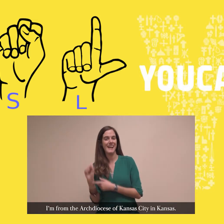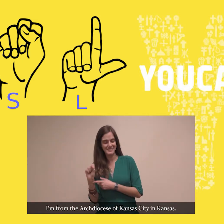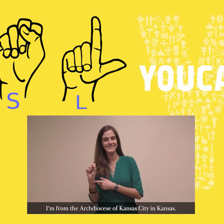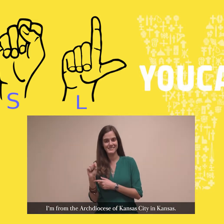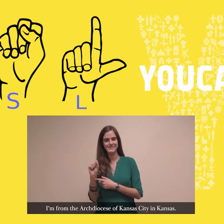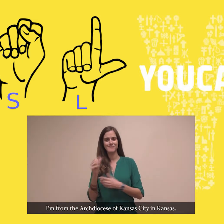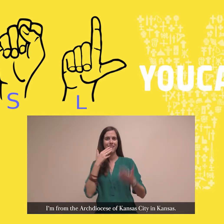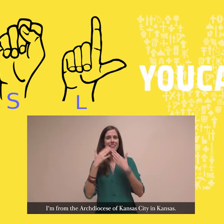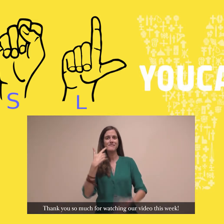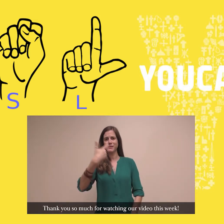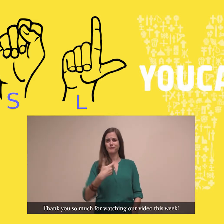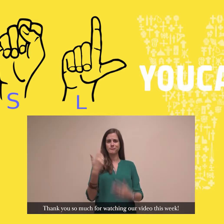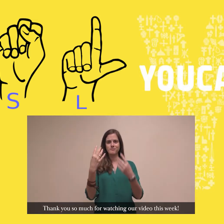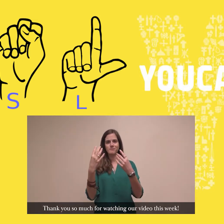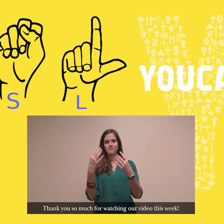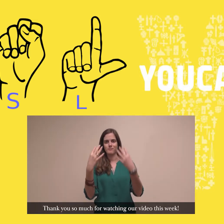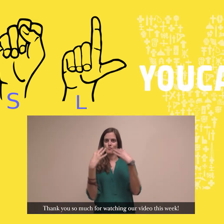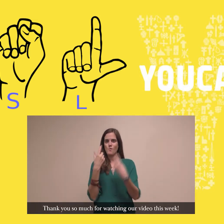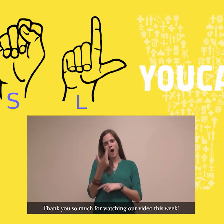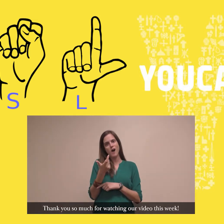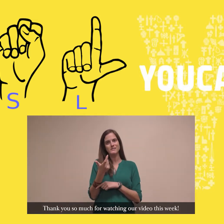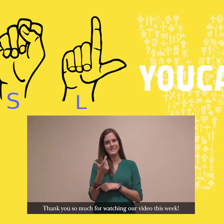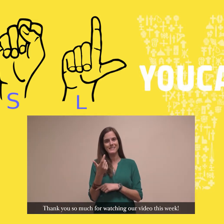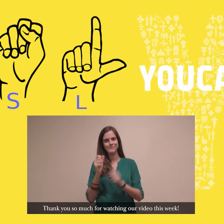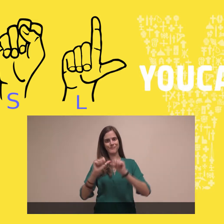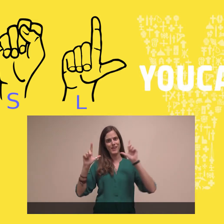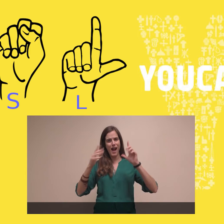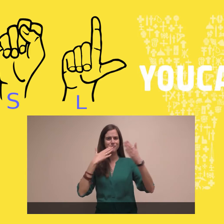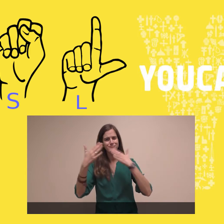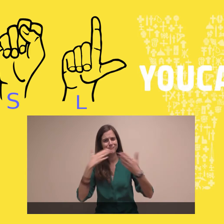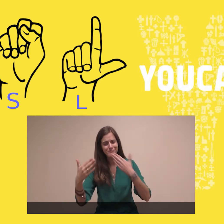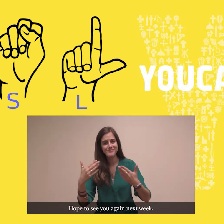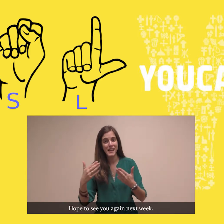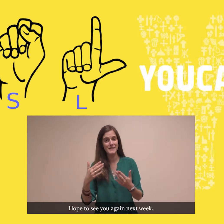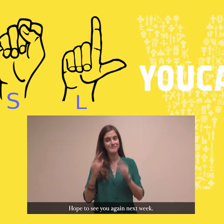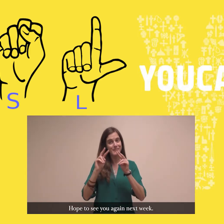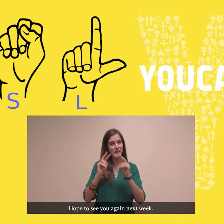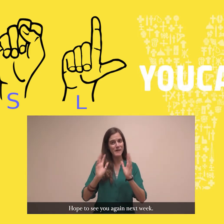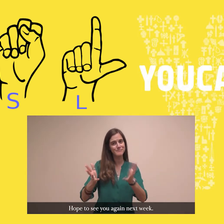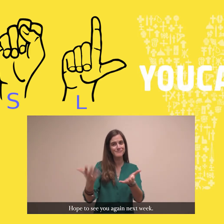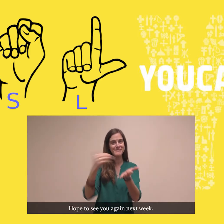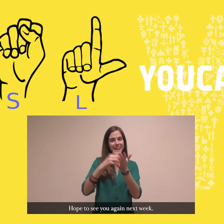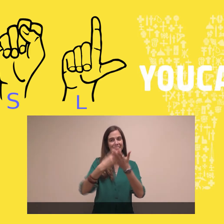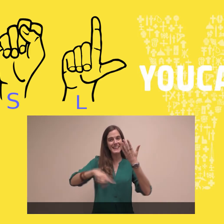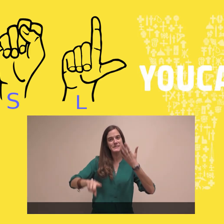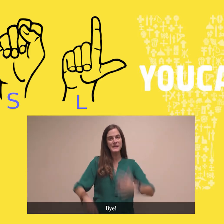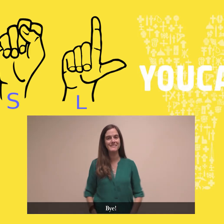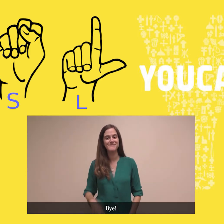Thank you so much for watching our video this week. Hope to see you again next week. Bye! Bye!